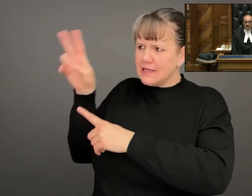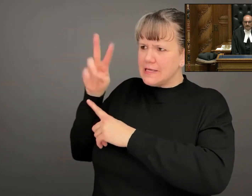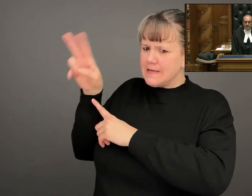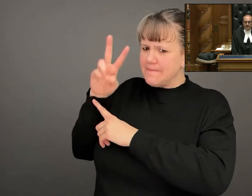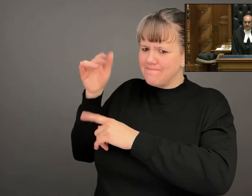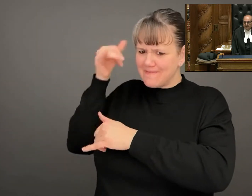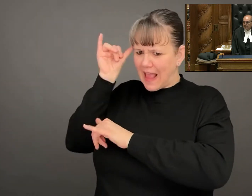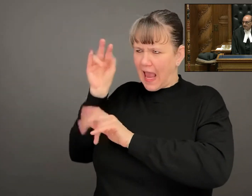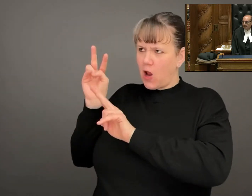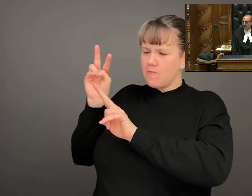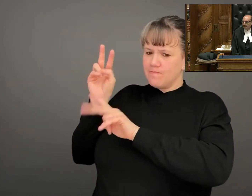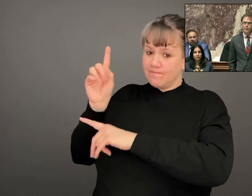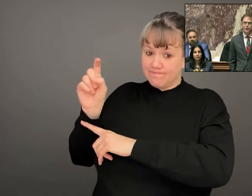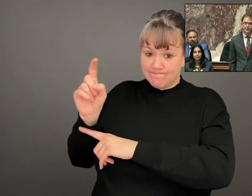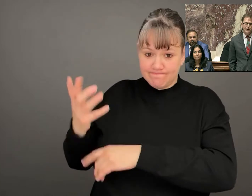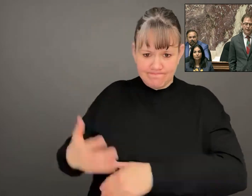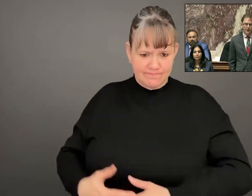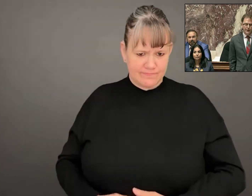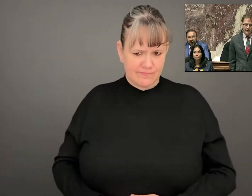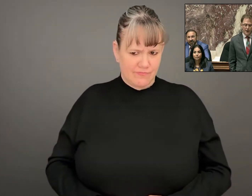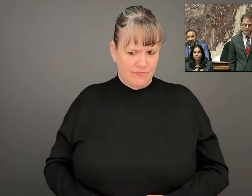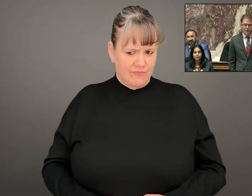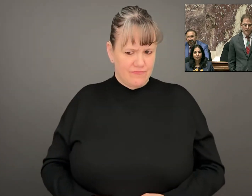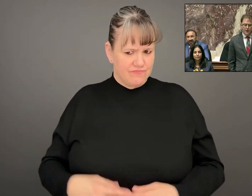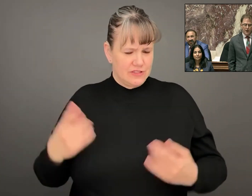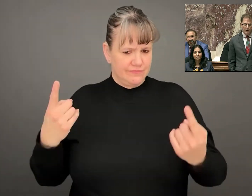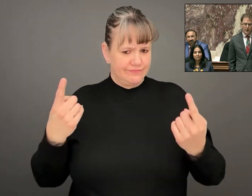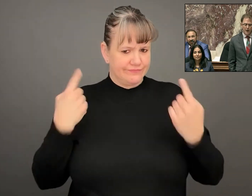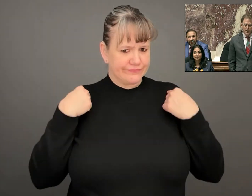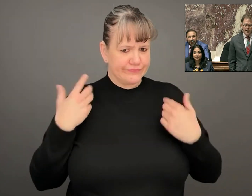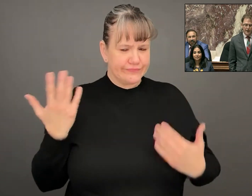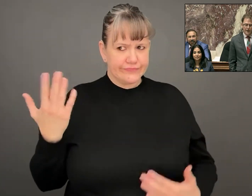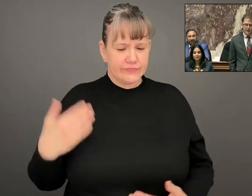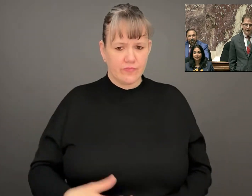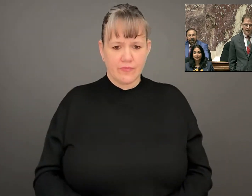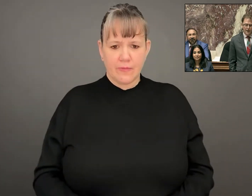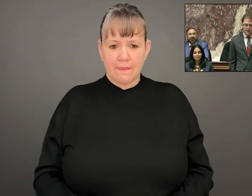Minister. Well, thank you, Honourable Speaker. And